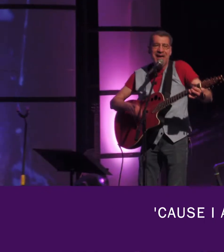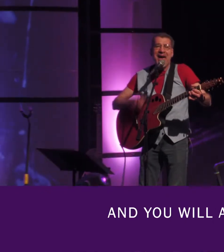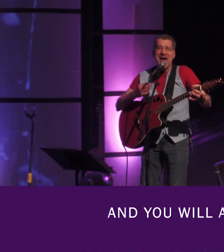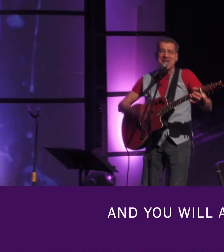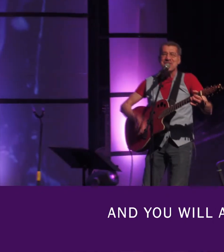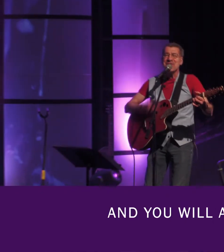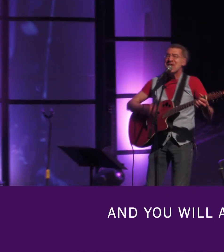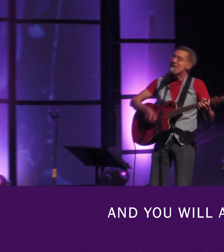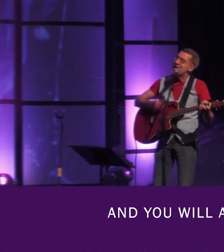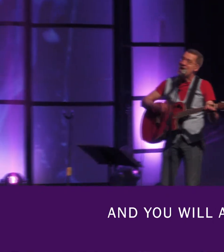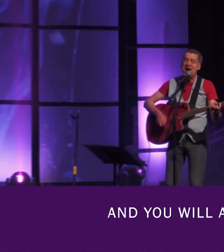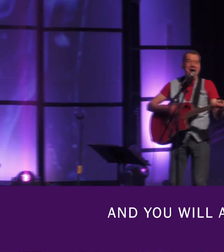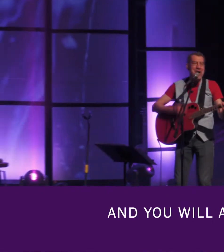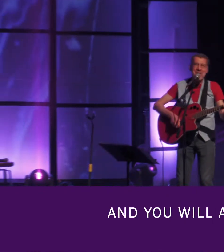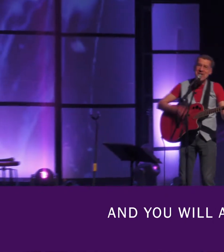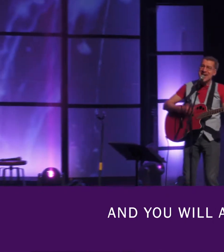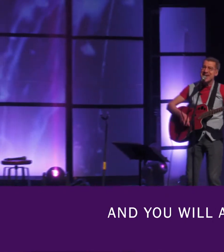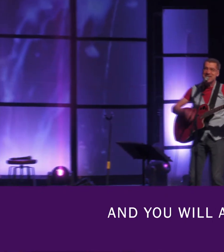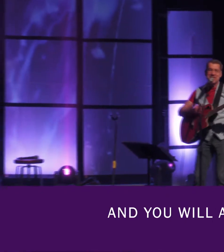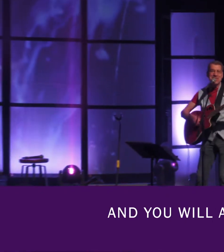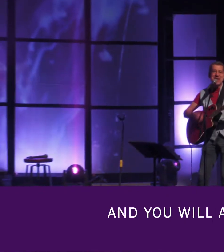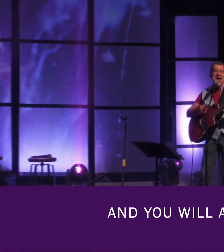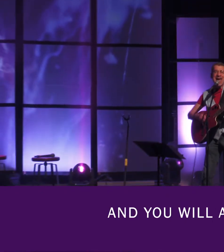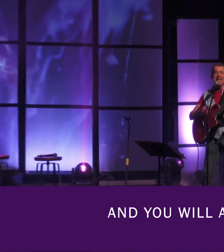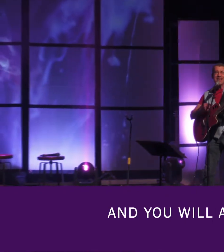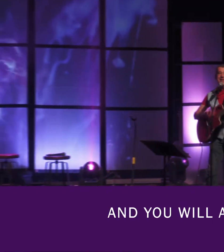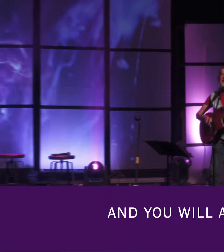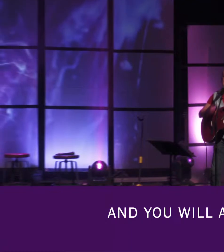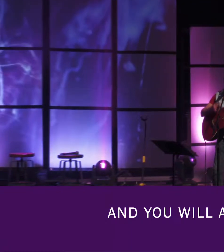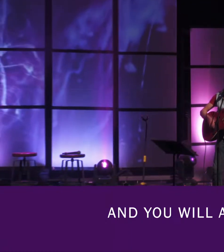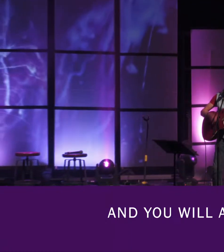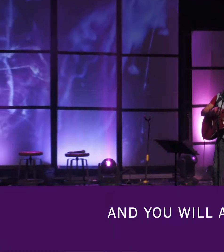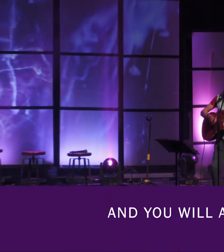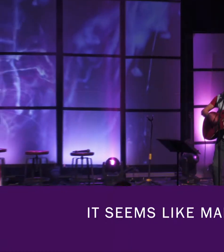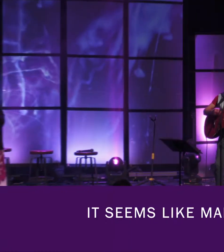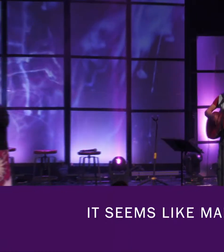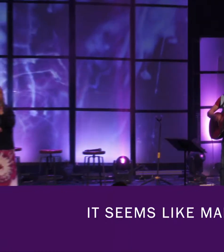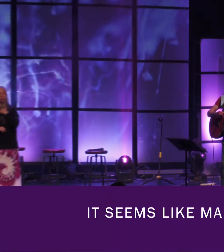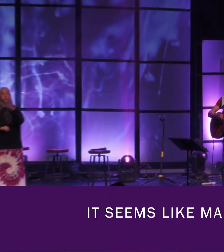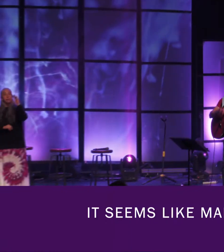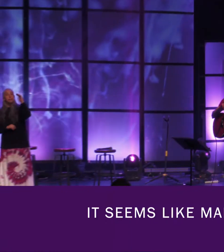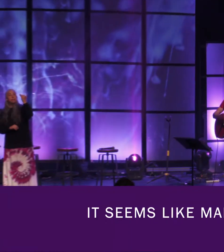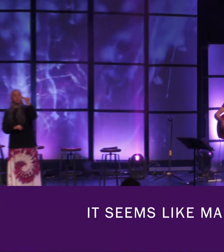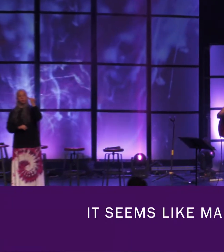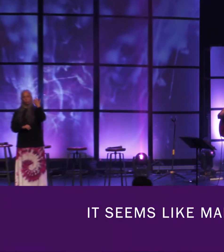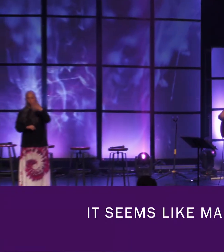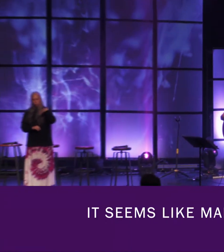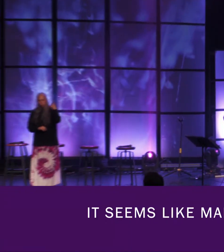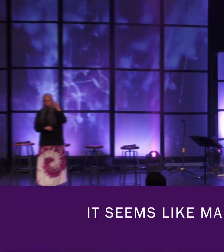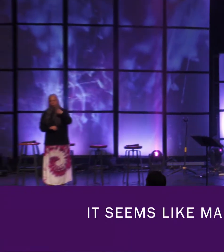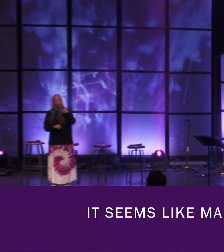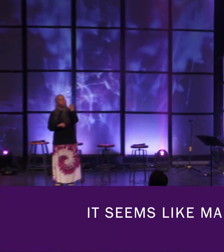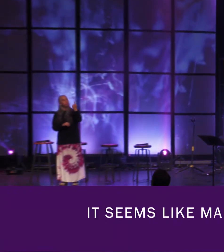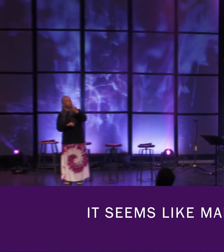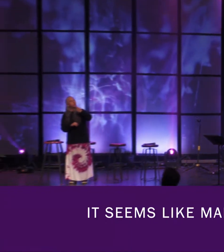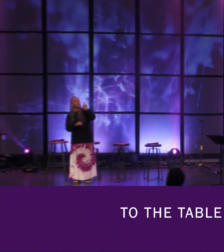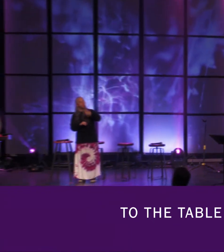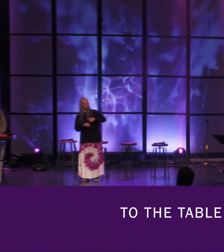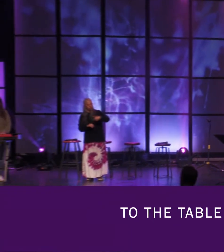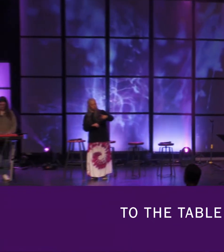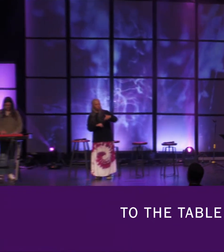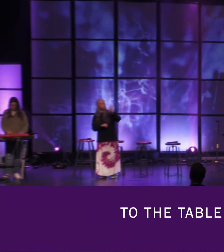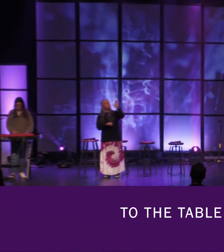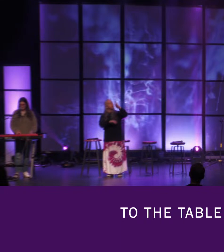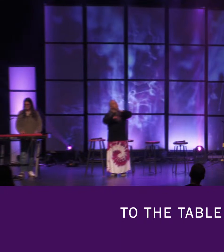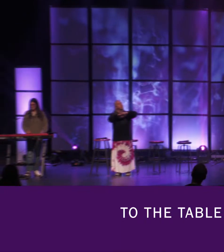yours, and you will always be mine. Seems like madness, I'm invited to